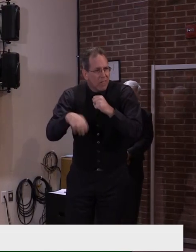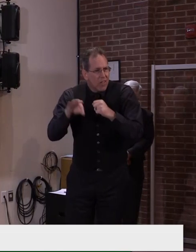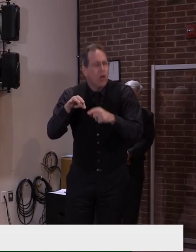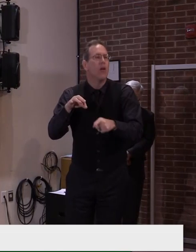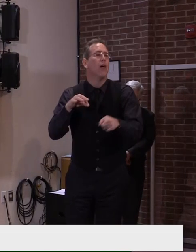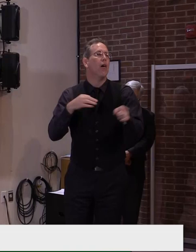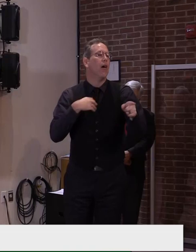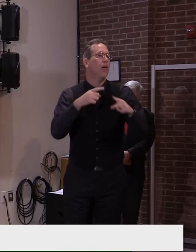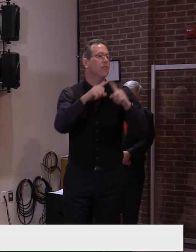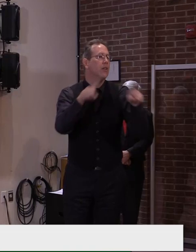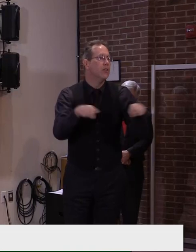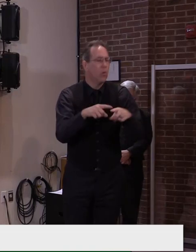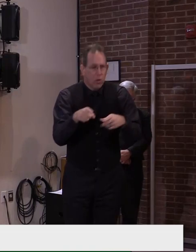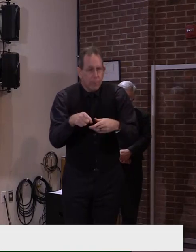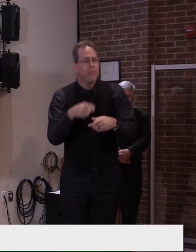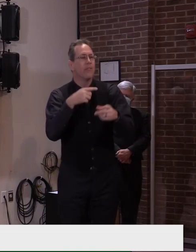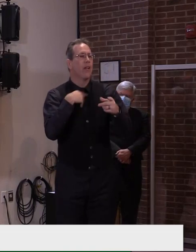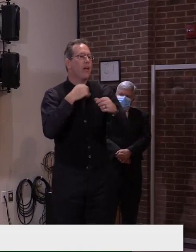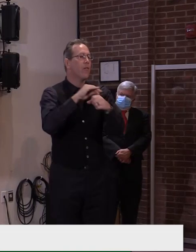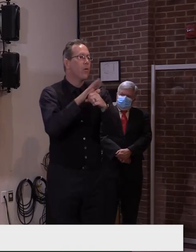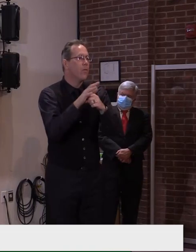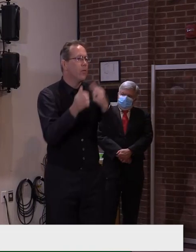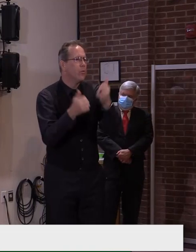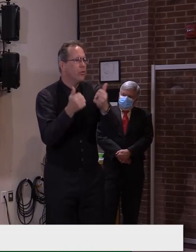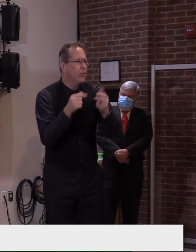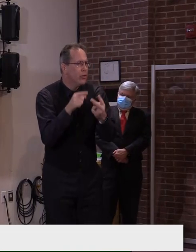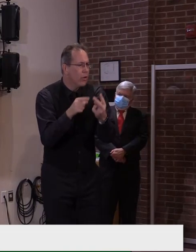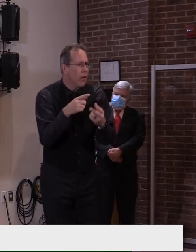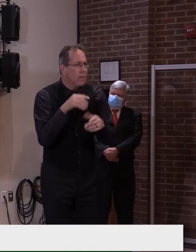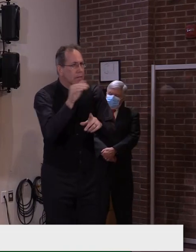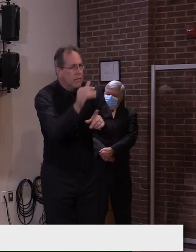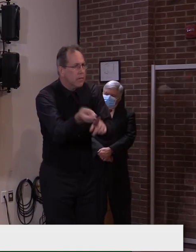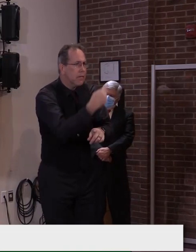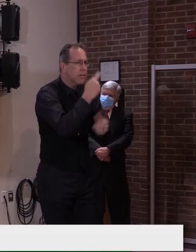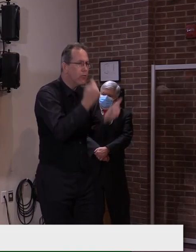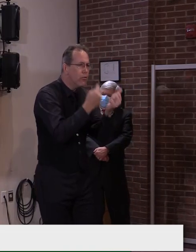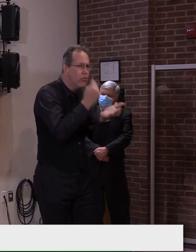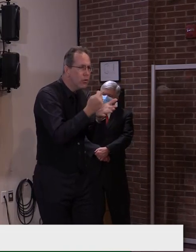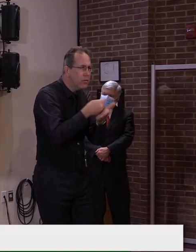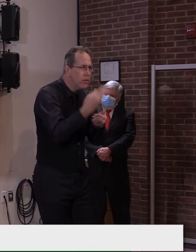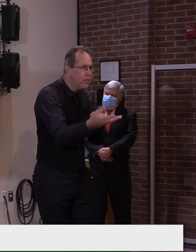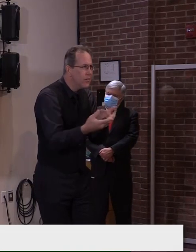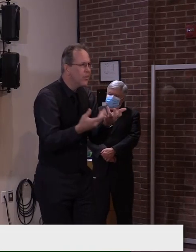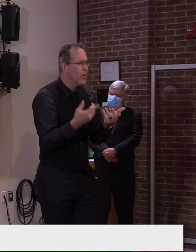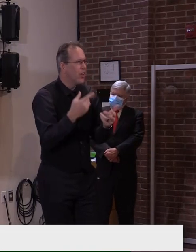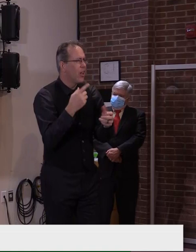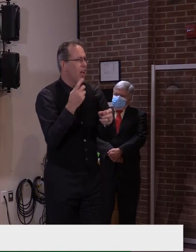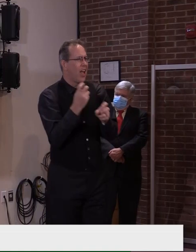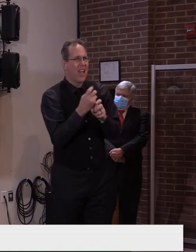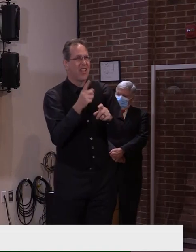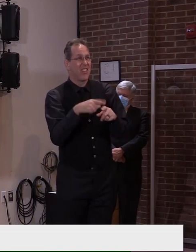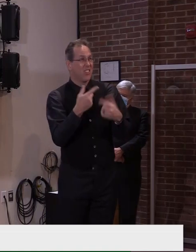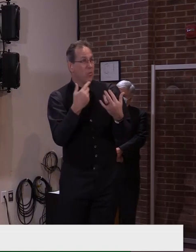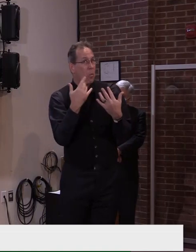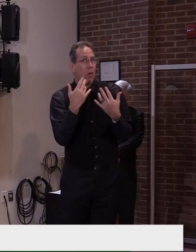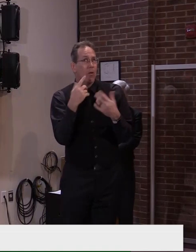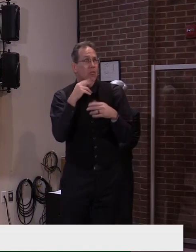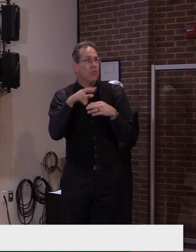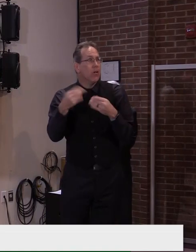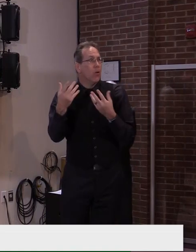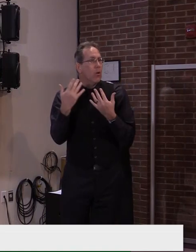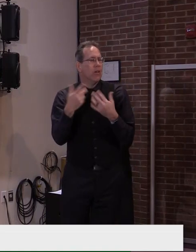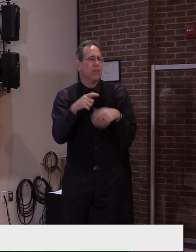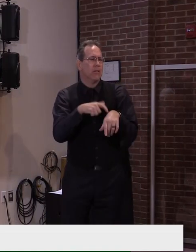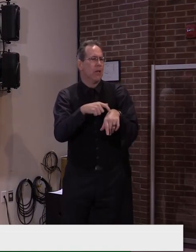So a clinician has to make this decision at the time the patient's there, because the earlier in the course